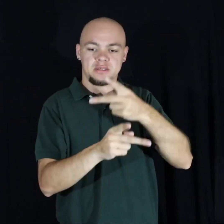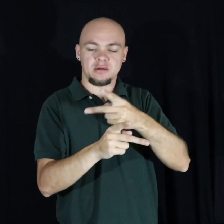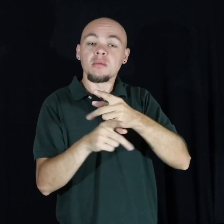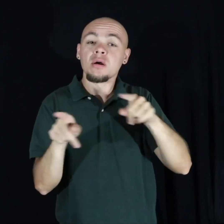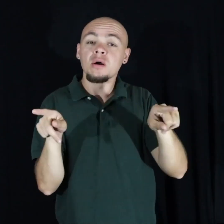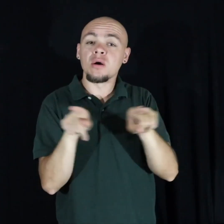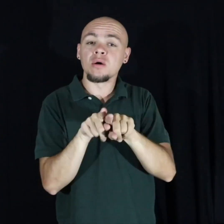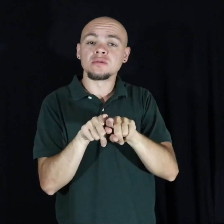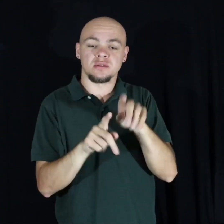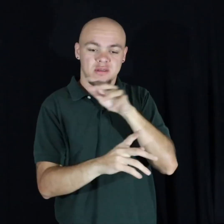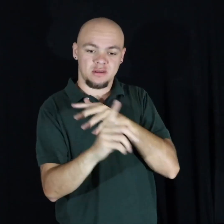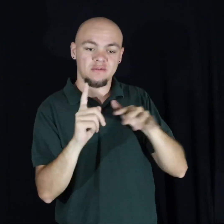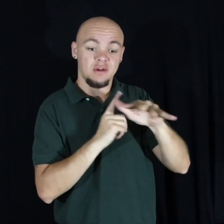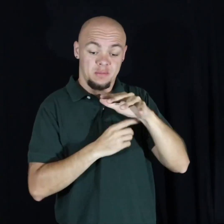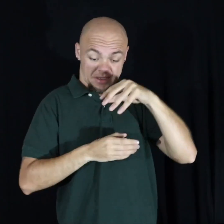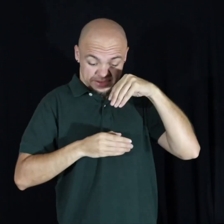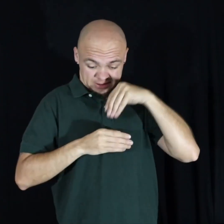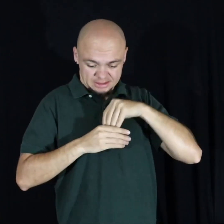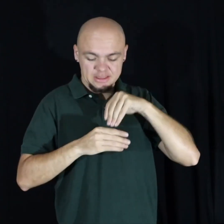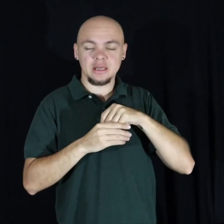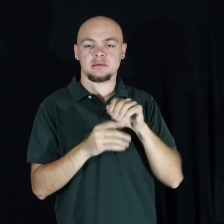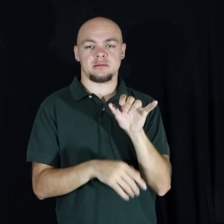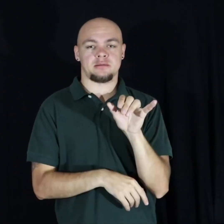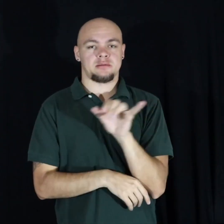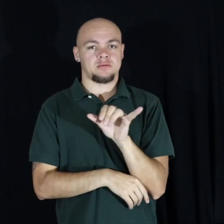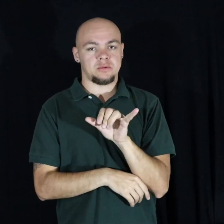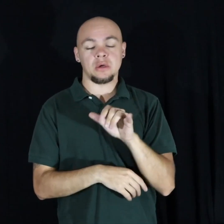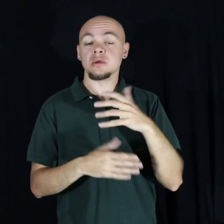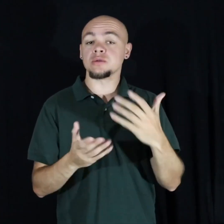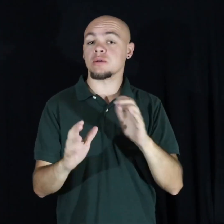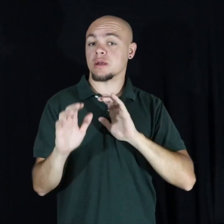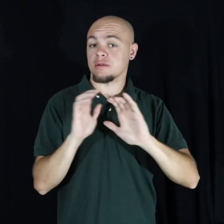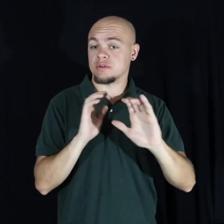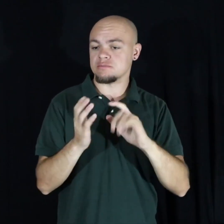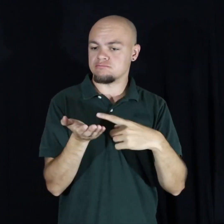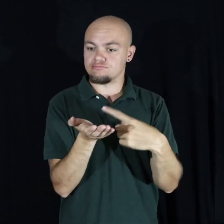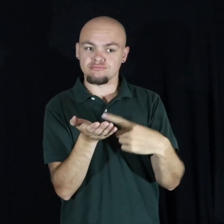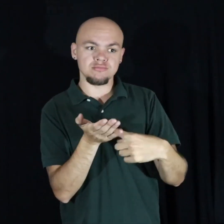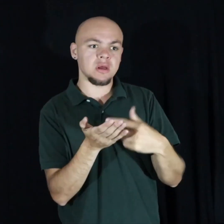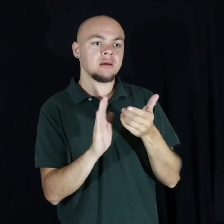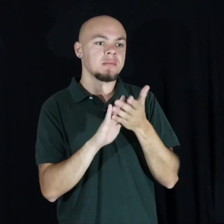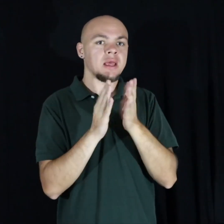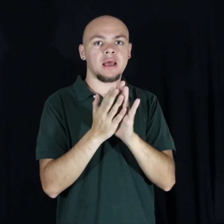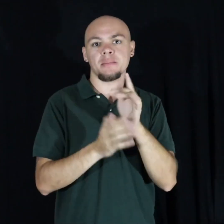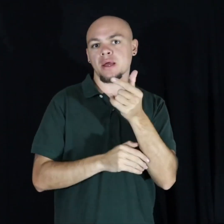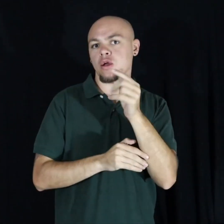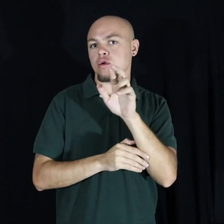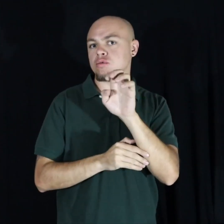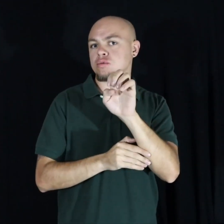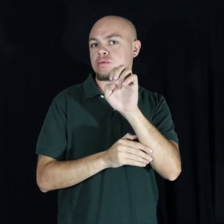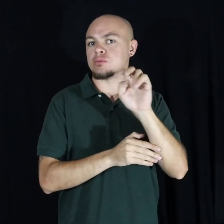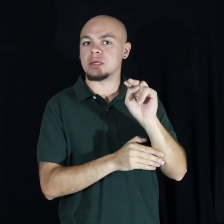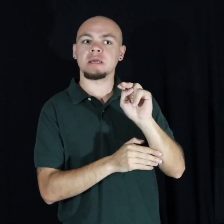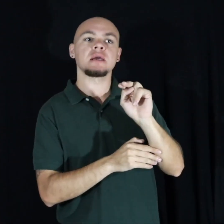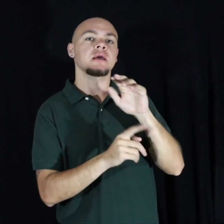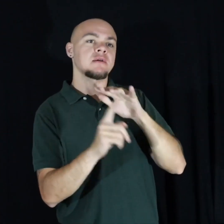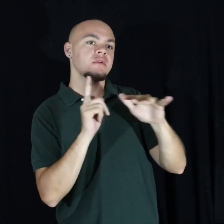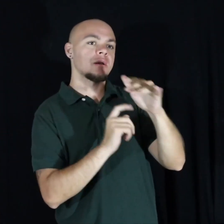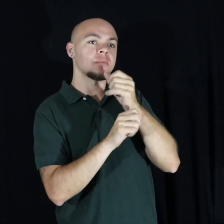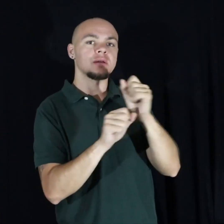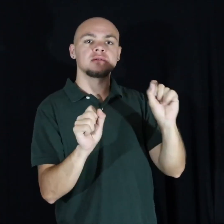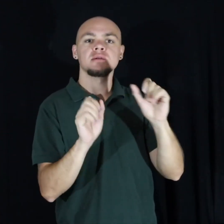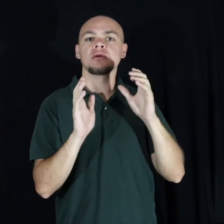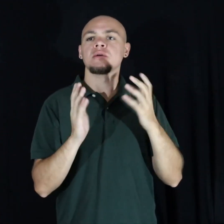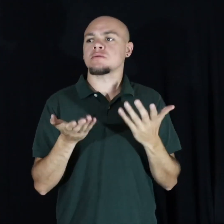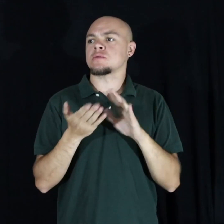taking care of the environment within ourselves. So of course, a conversation ensues about going green and saving the environment. And one of my students goes and